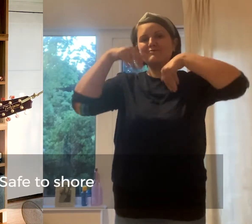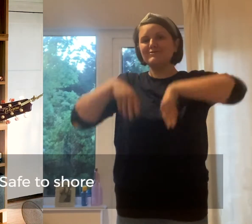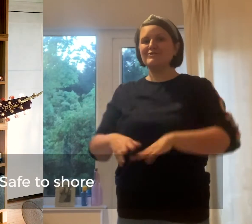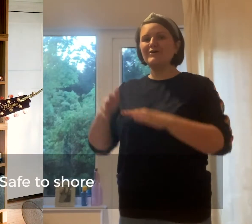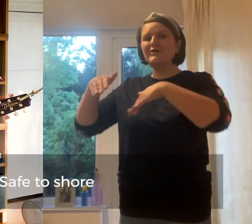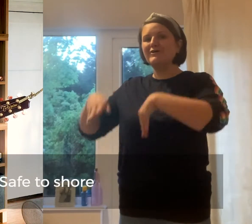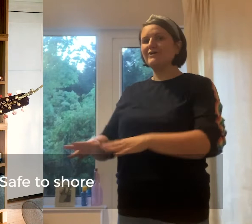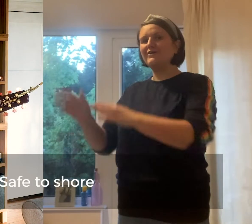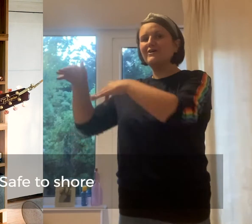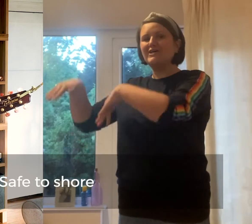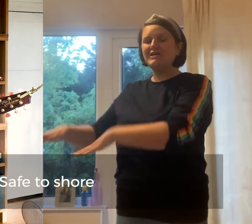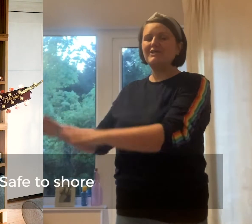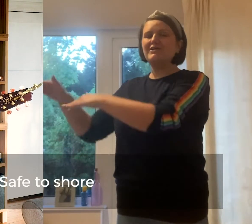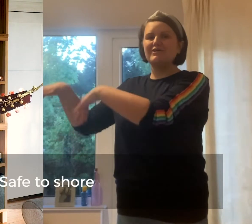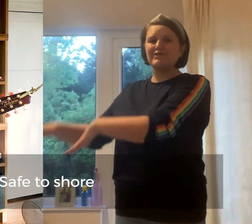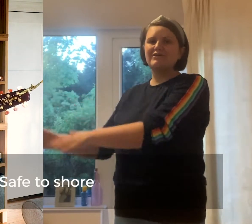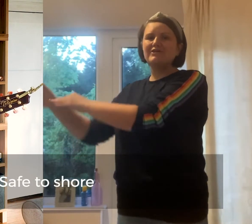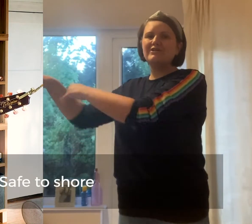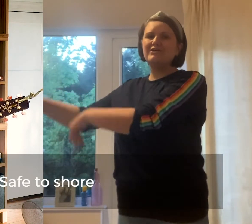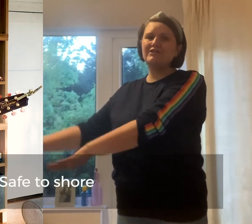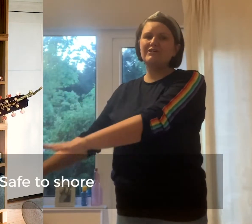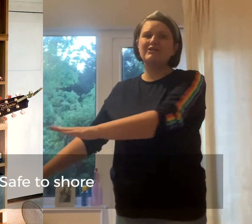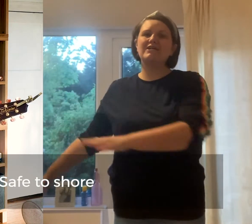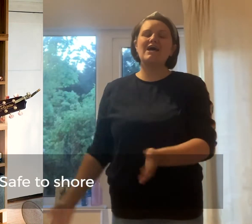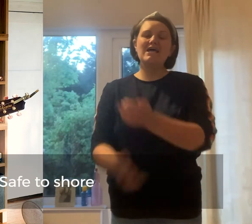safe to shore.